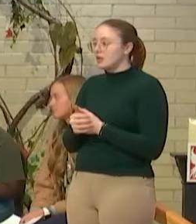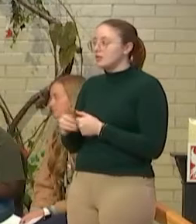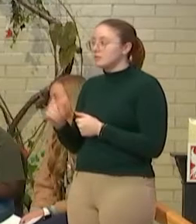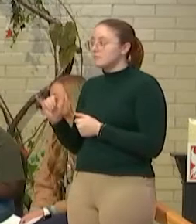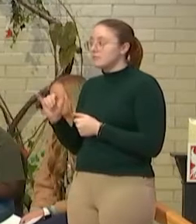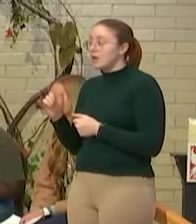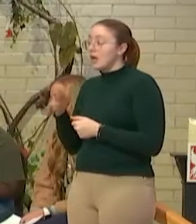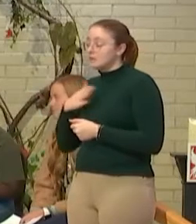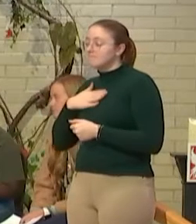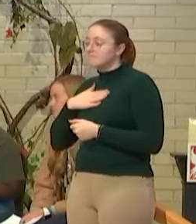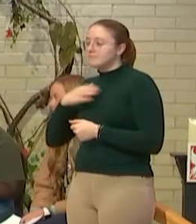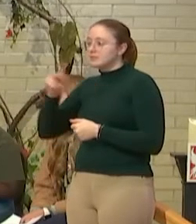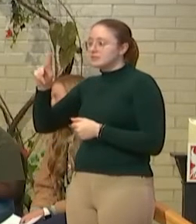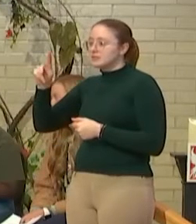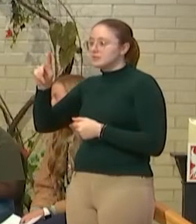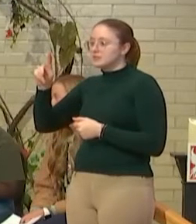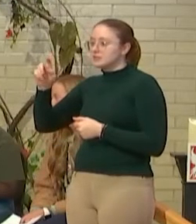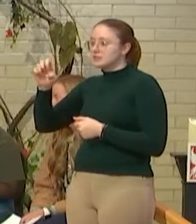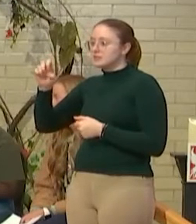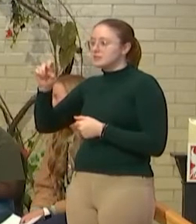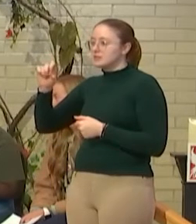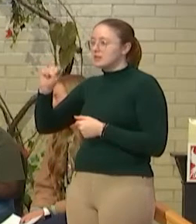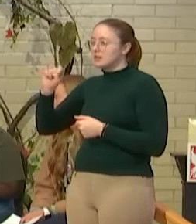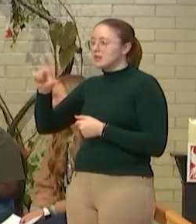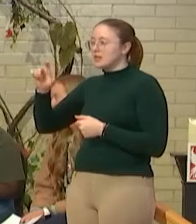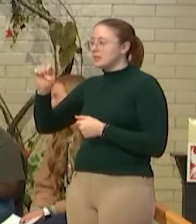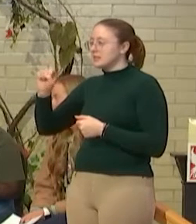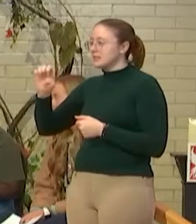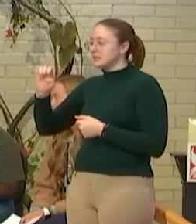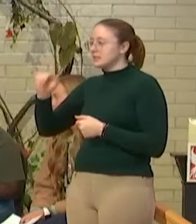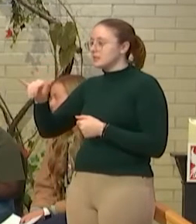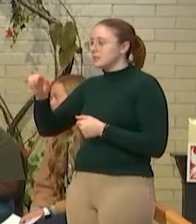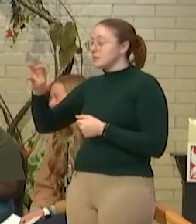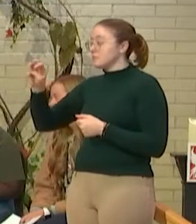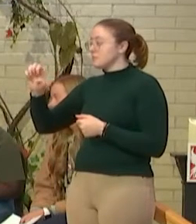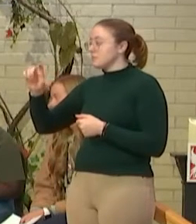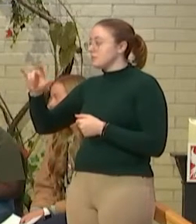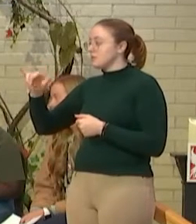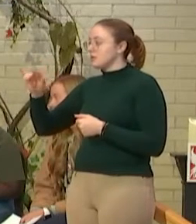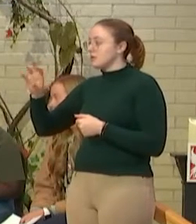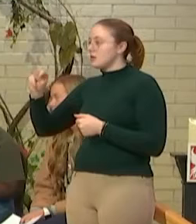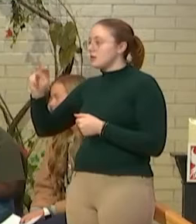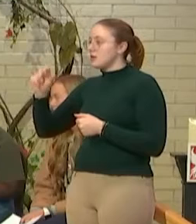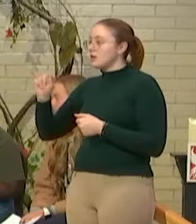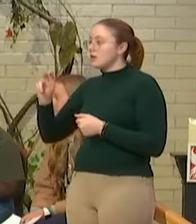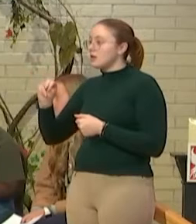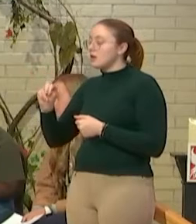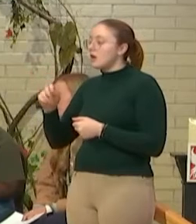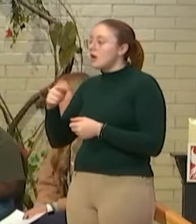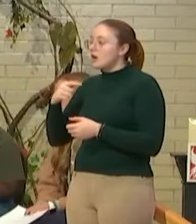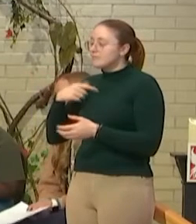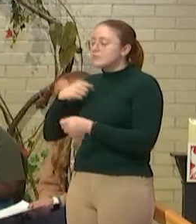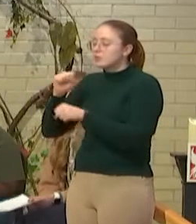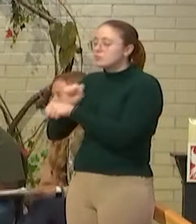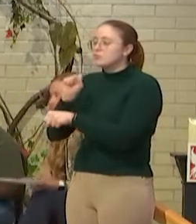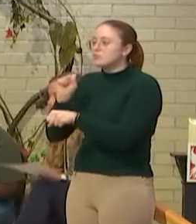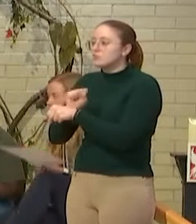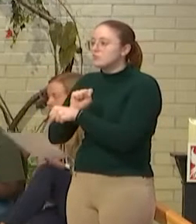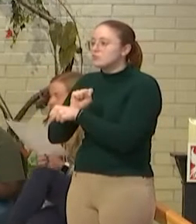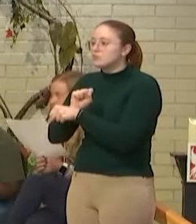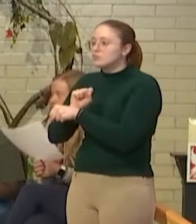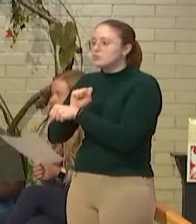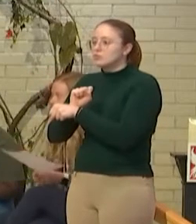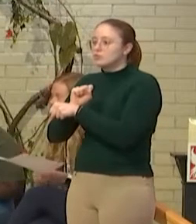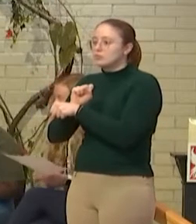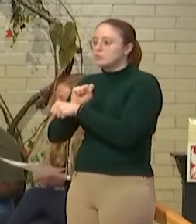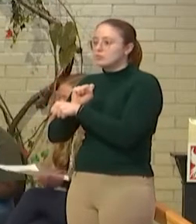I work with the library and the Academic Success Center. So I work on the tech side of accommodations. So